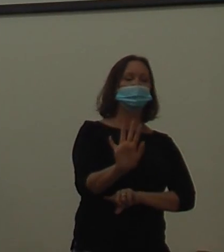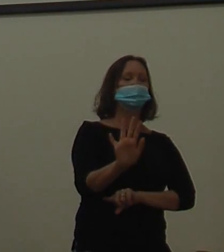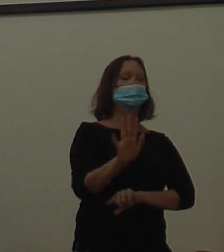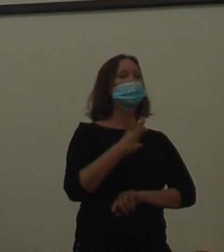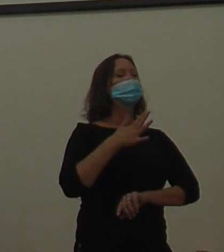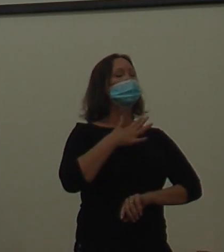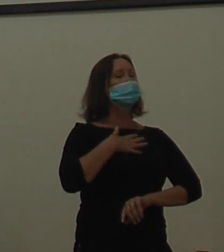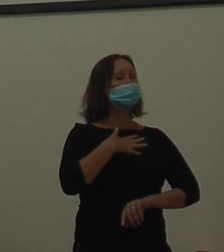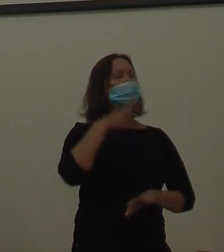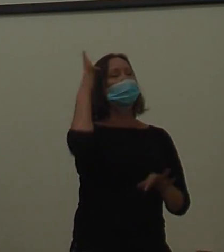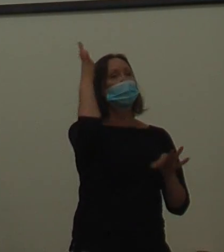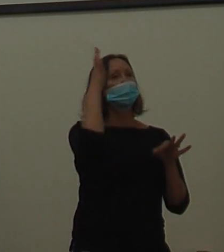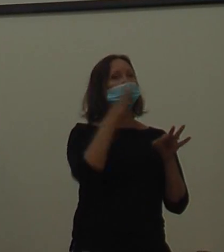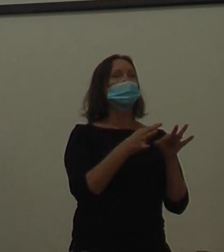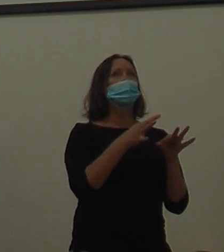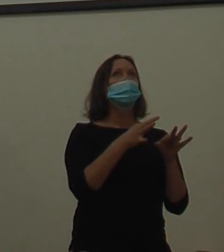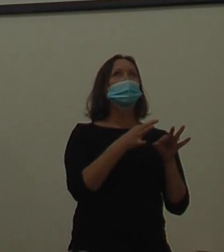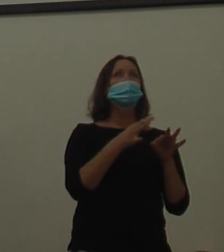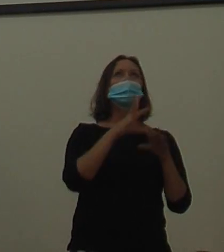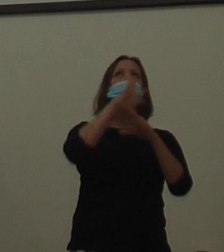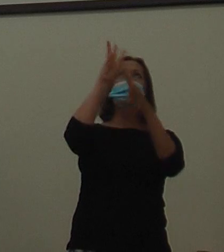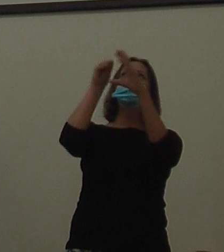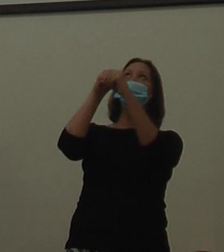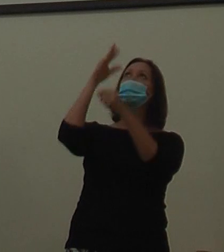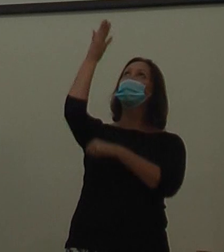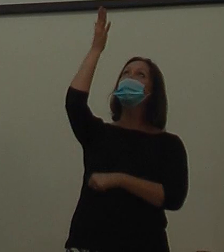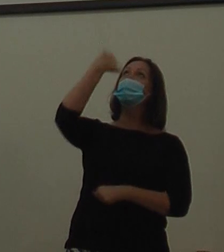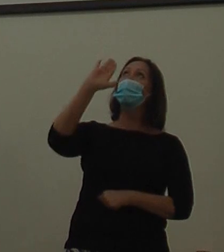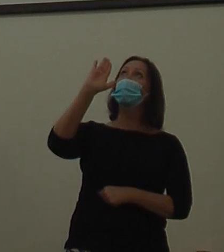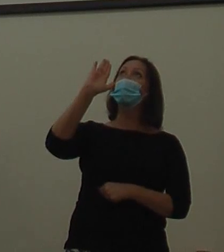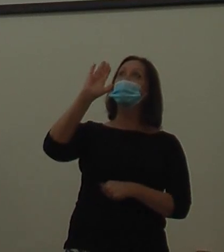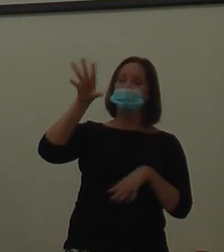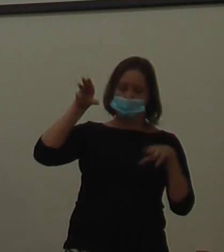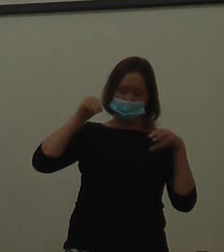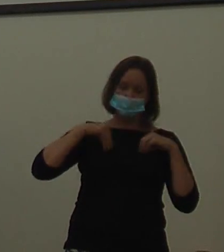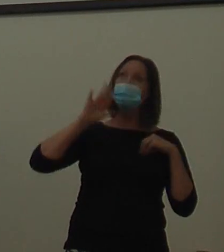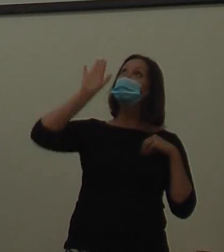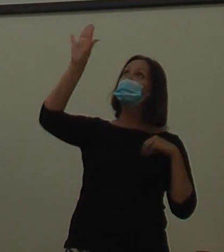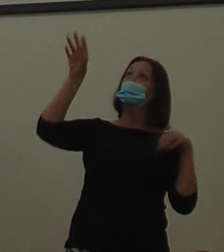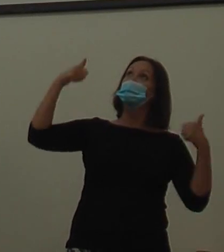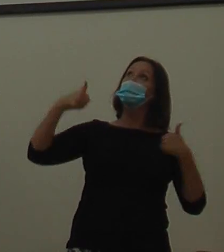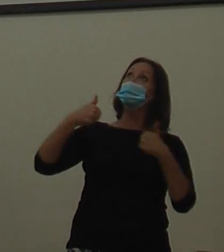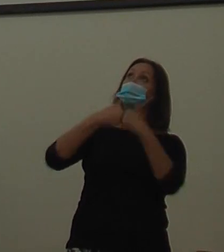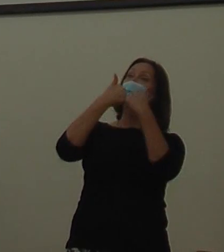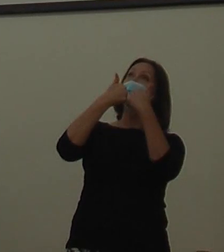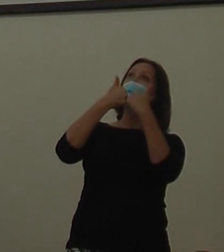faith in God, rise up, live for Him, serve Him,